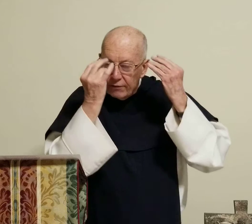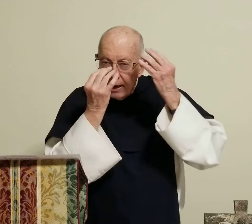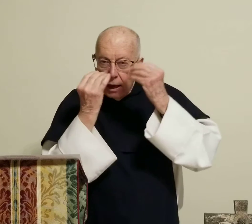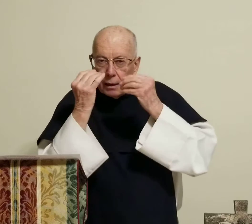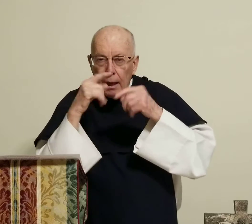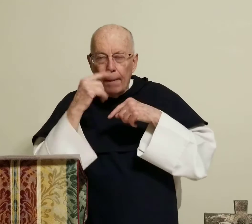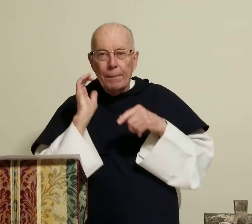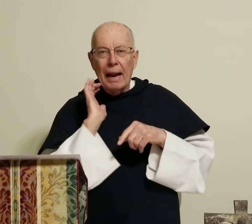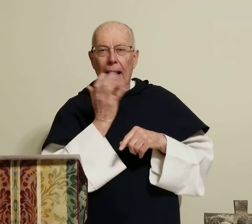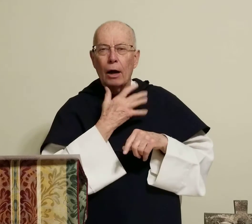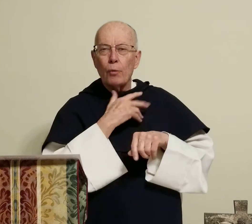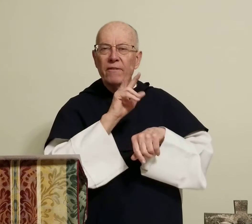reflect by our